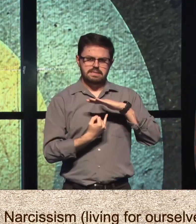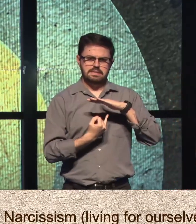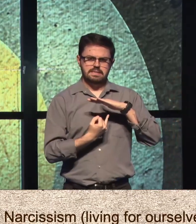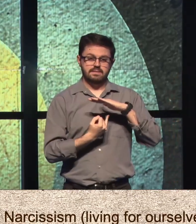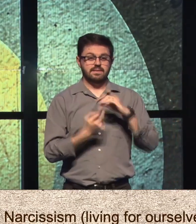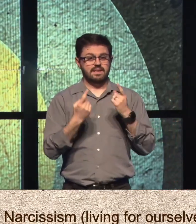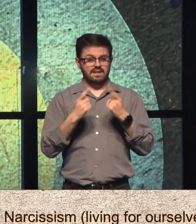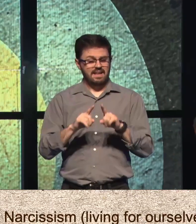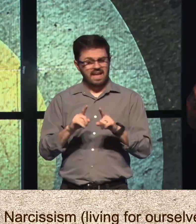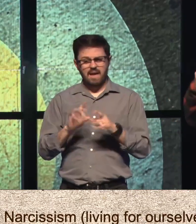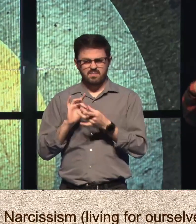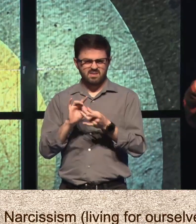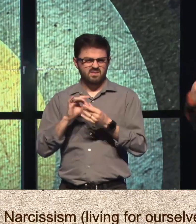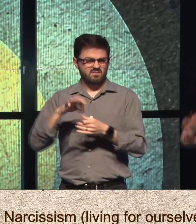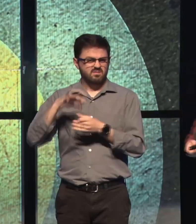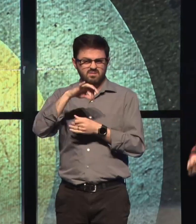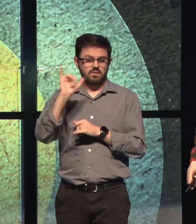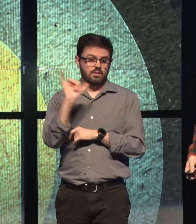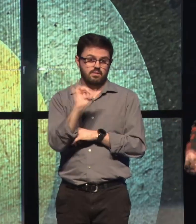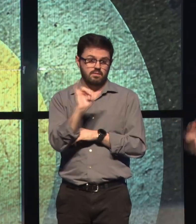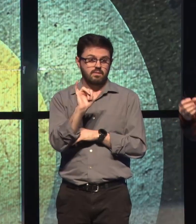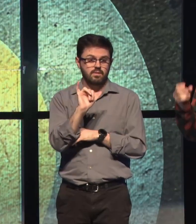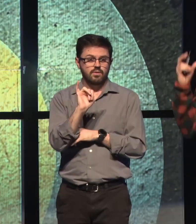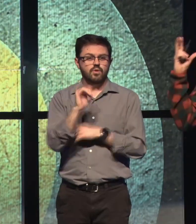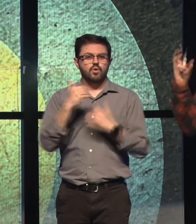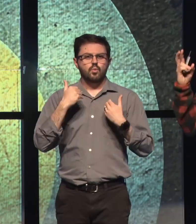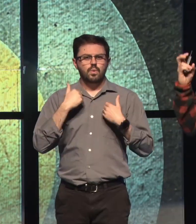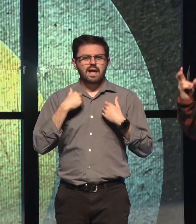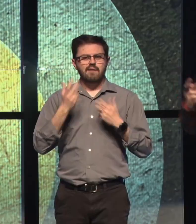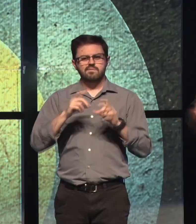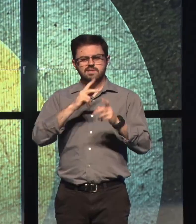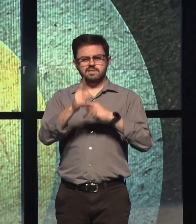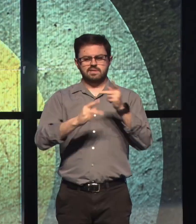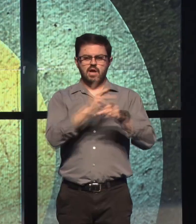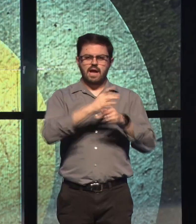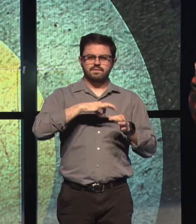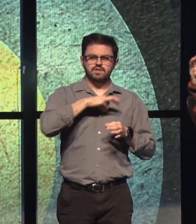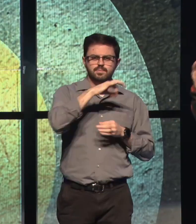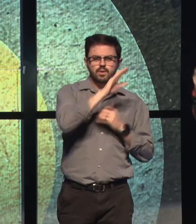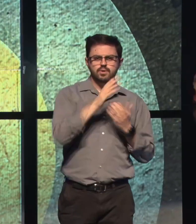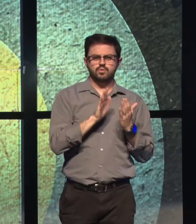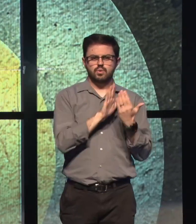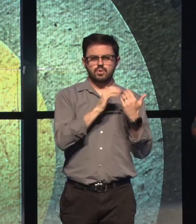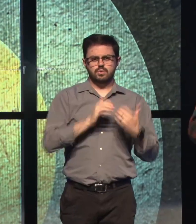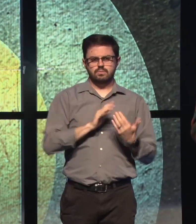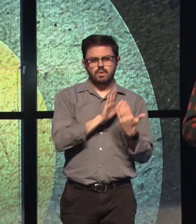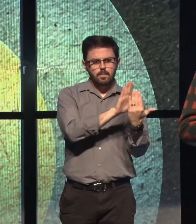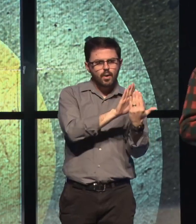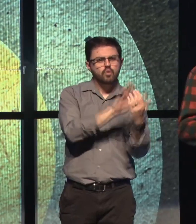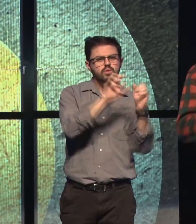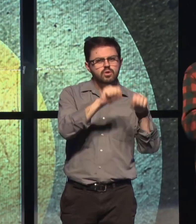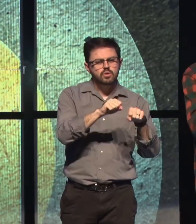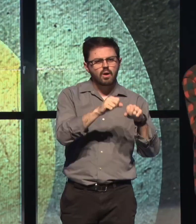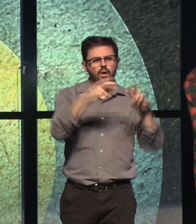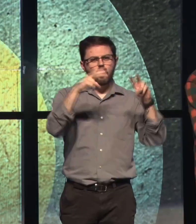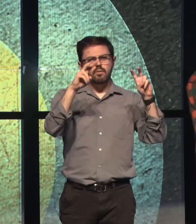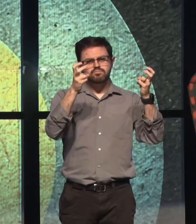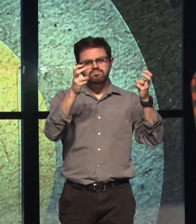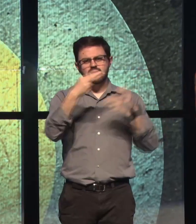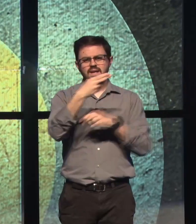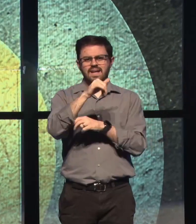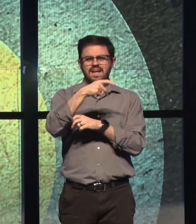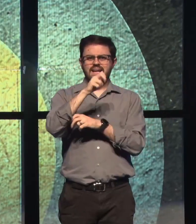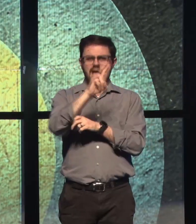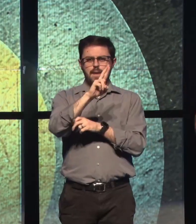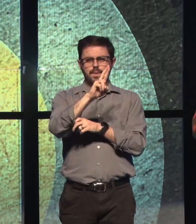spirituality too, by the way. There is a spirituality that we could call hyper me, like hyper me spirituality. And the conservative